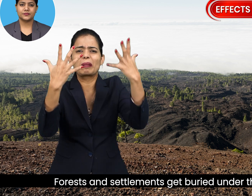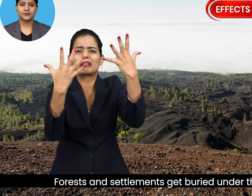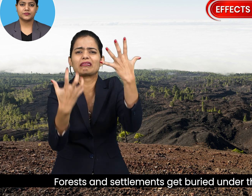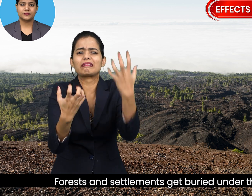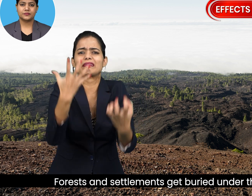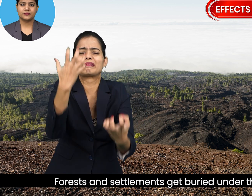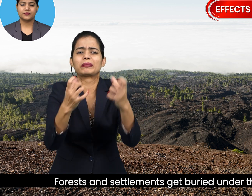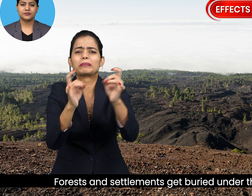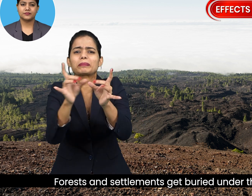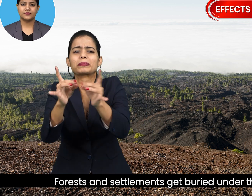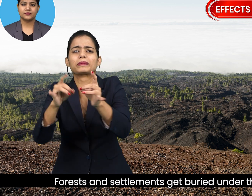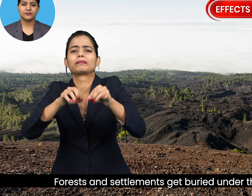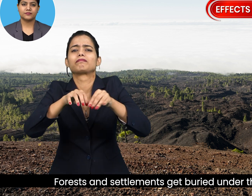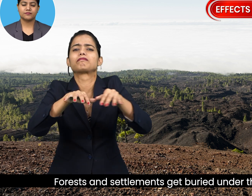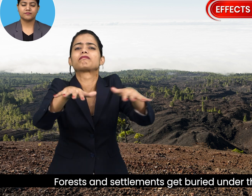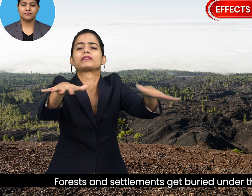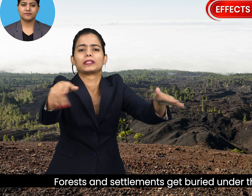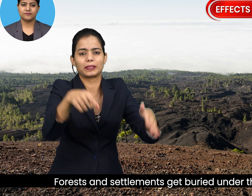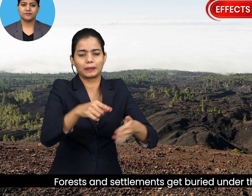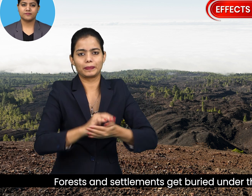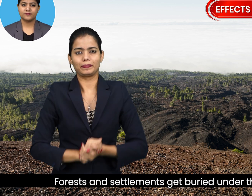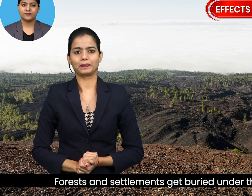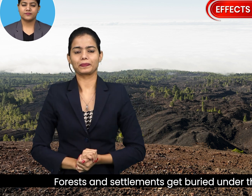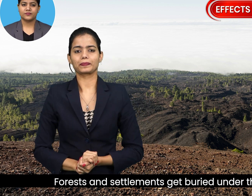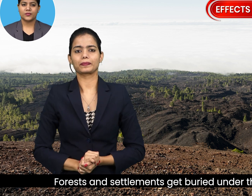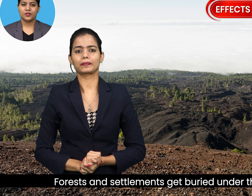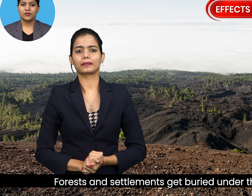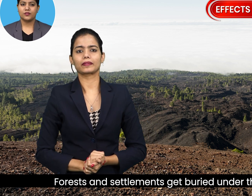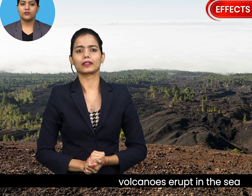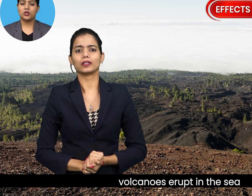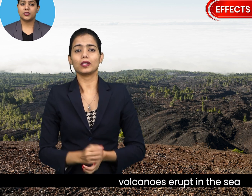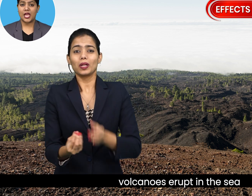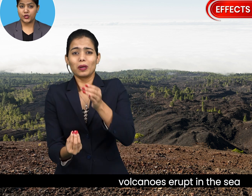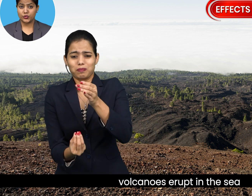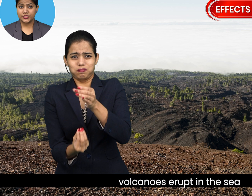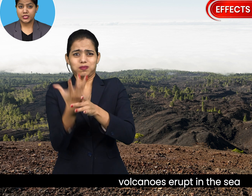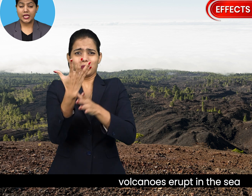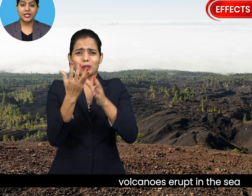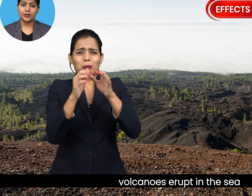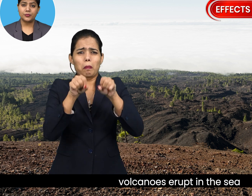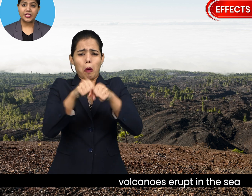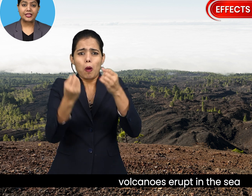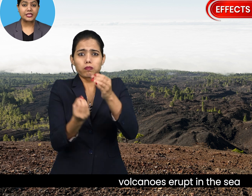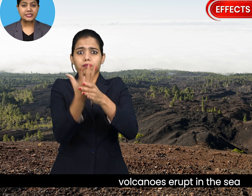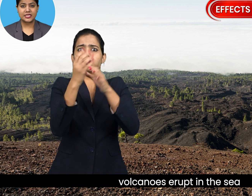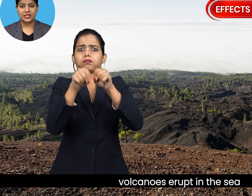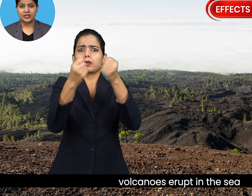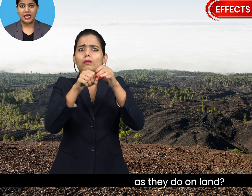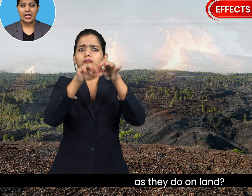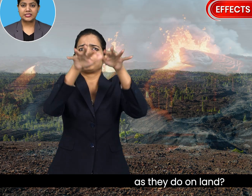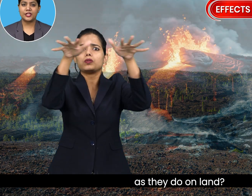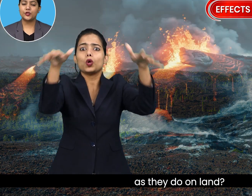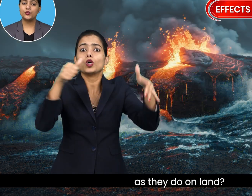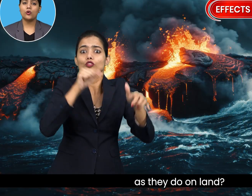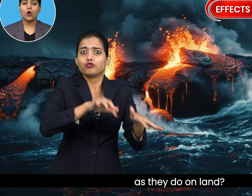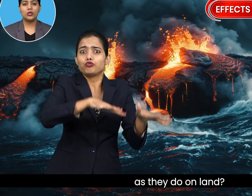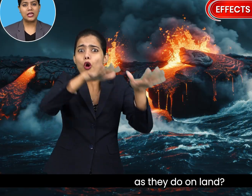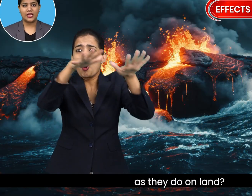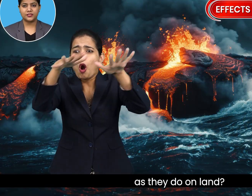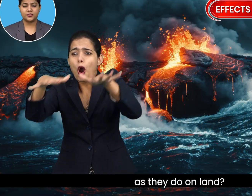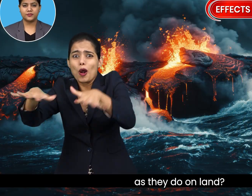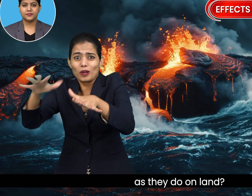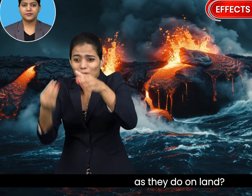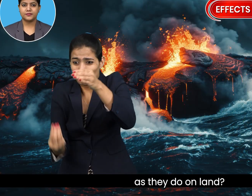Volcanoes erupt in the sea as they do